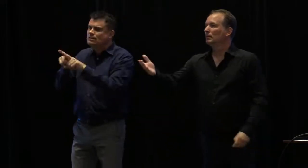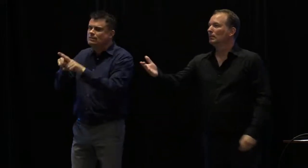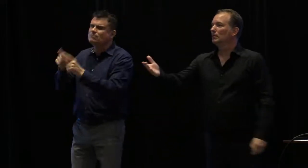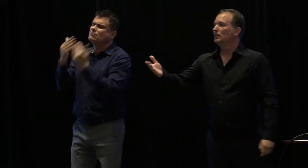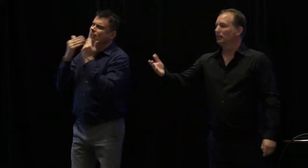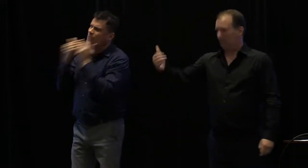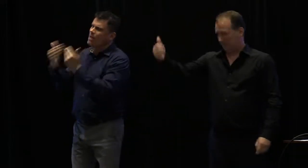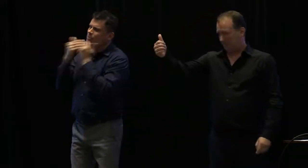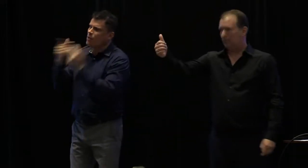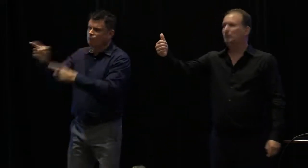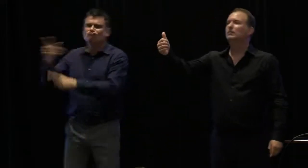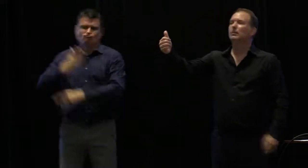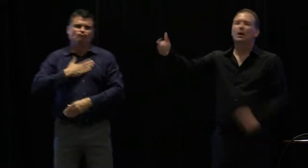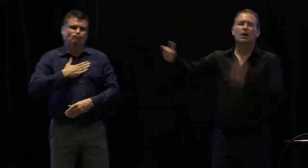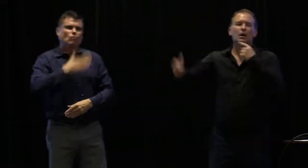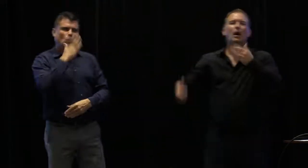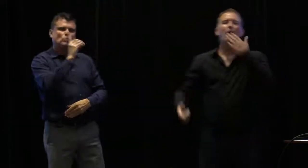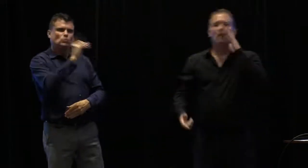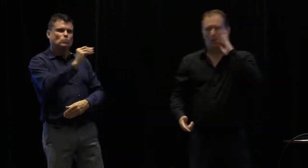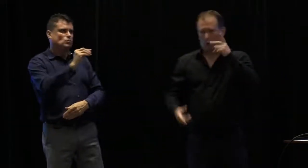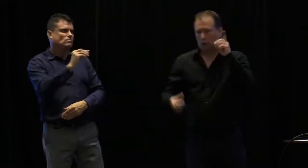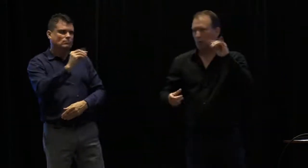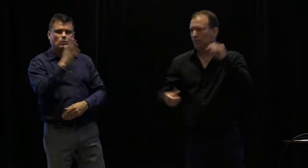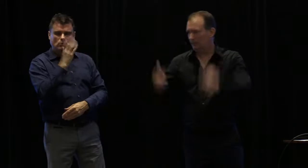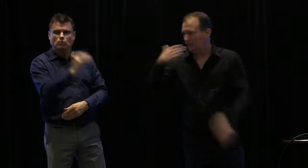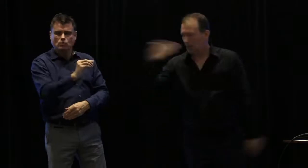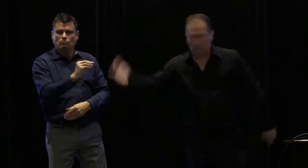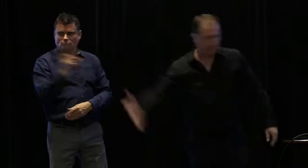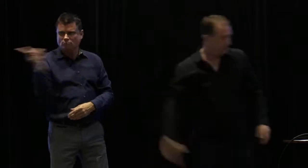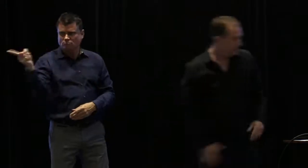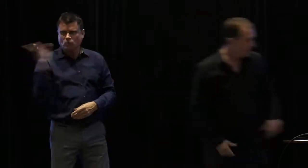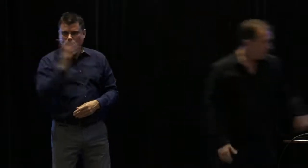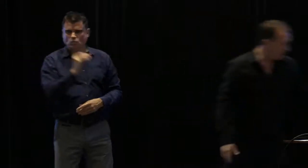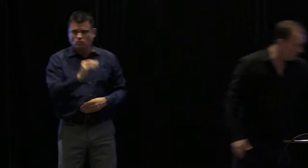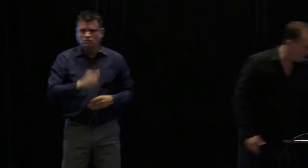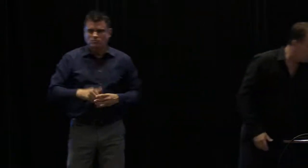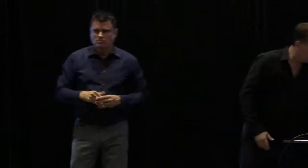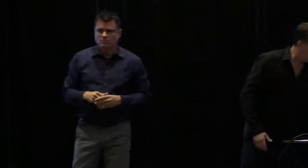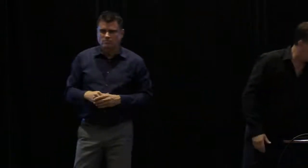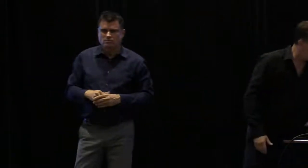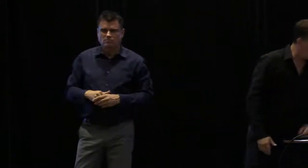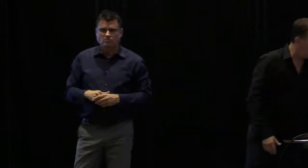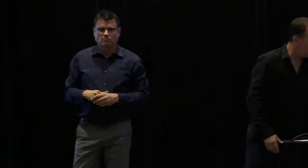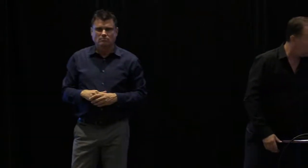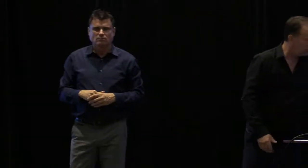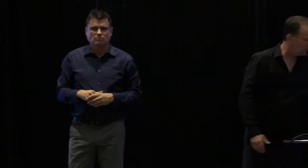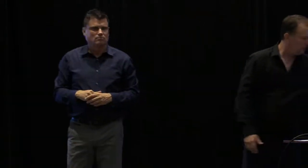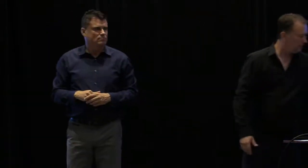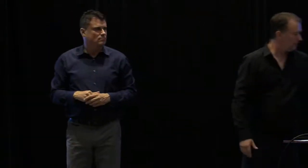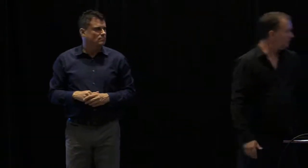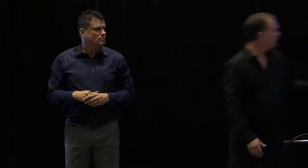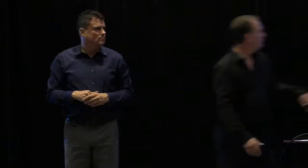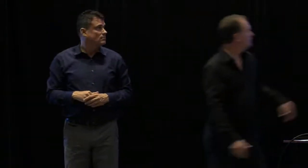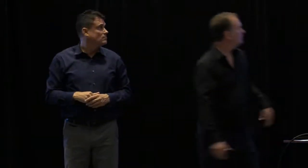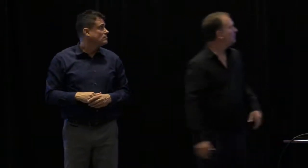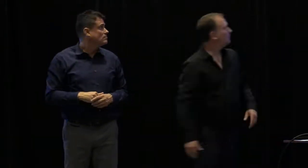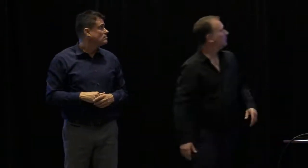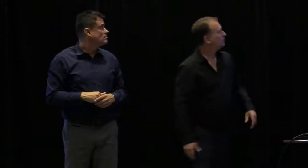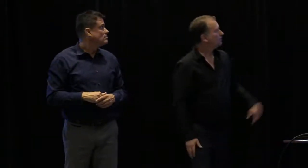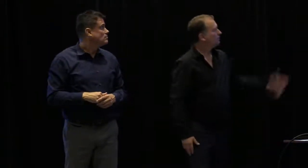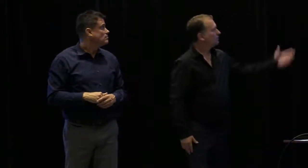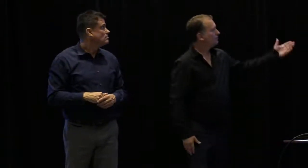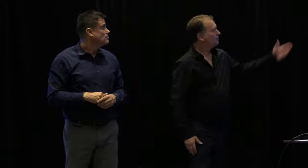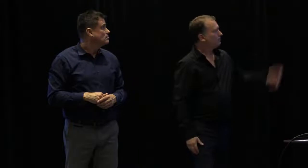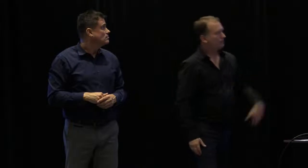us, is not here, but her brother is here, so he can pass that on to her. Our thanks for the work that Elena has done as